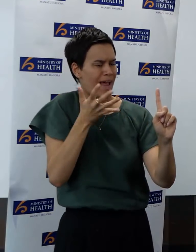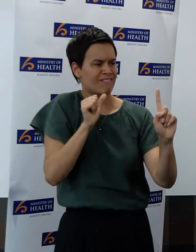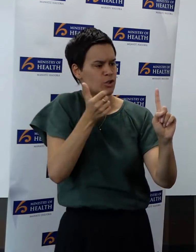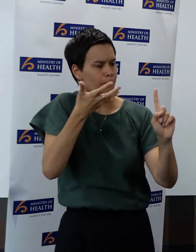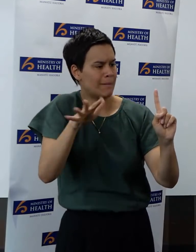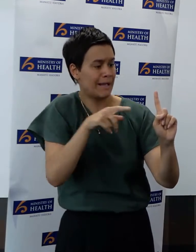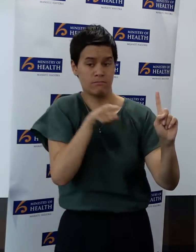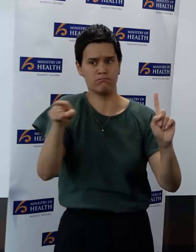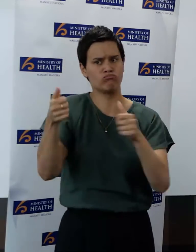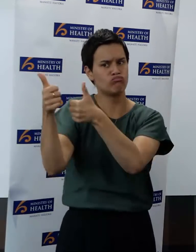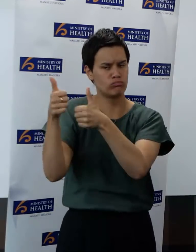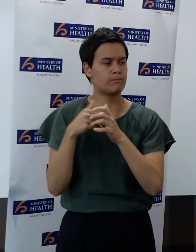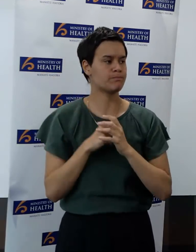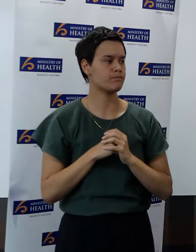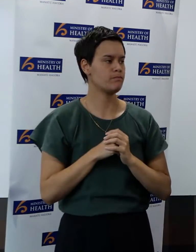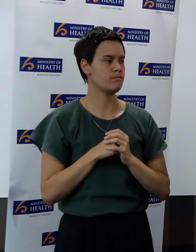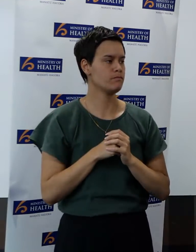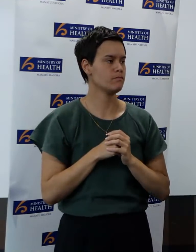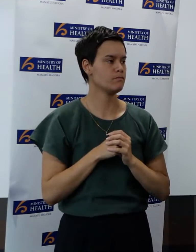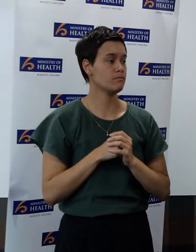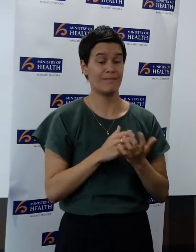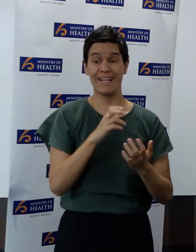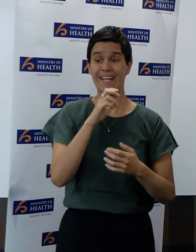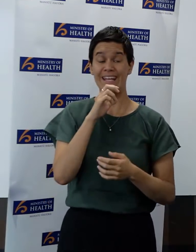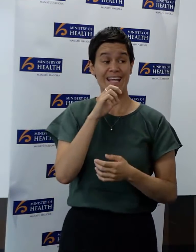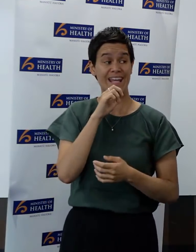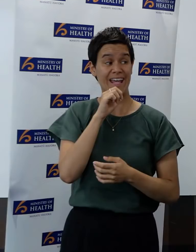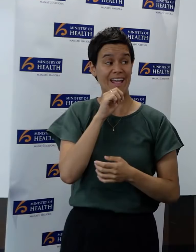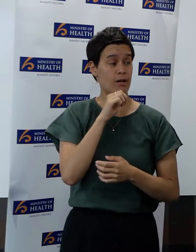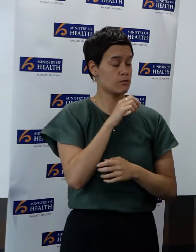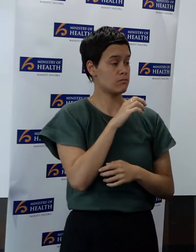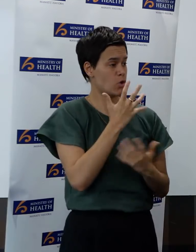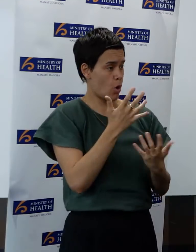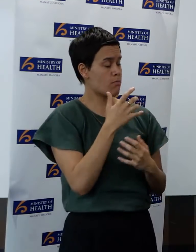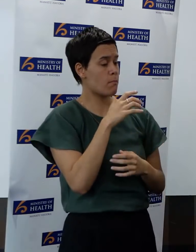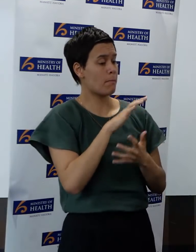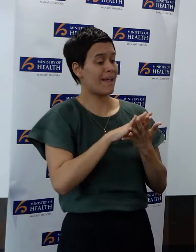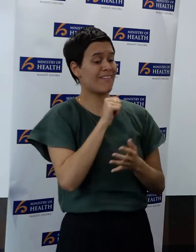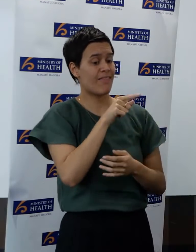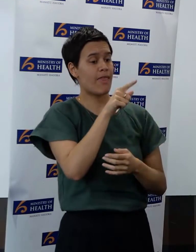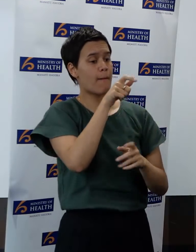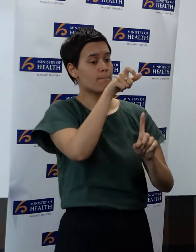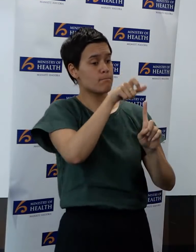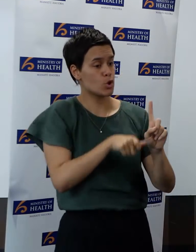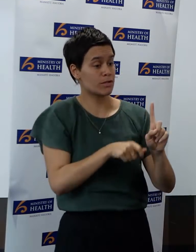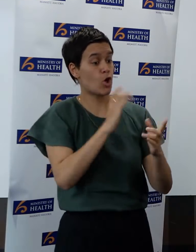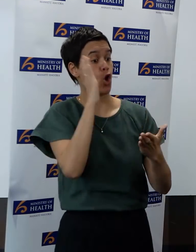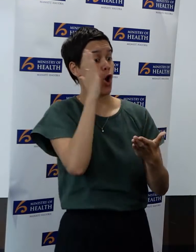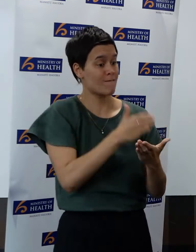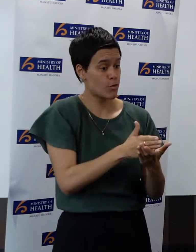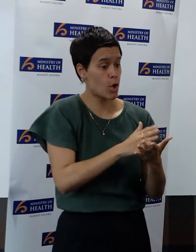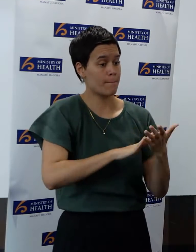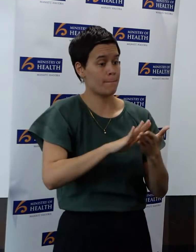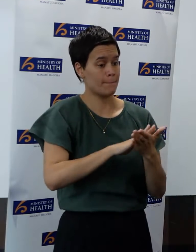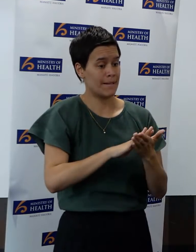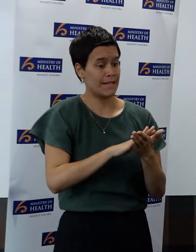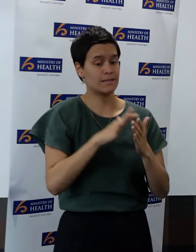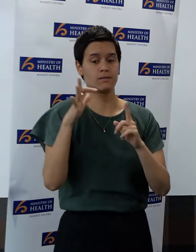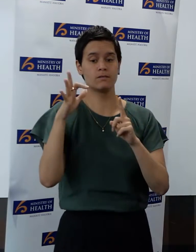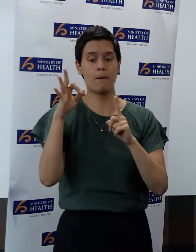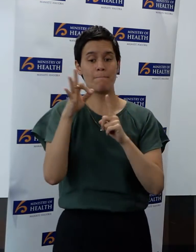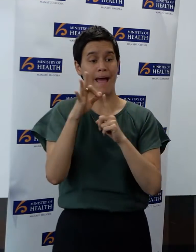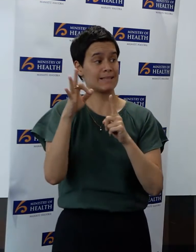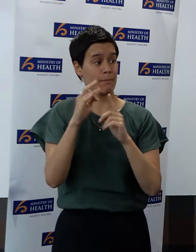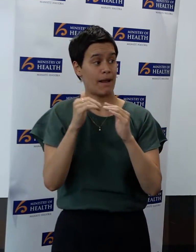another level as such if a case is confirmed? Not just on the basis of that case. Of course, what we're really interested in doing is identifying any